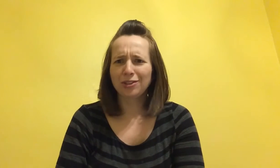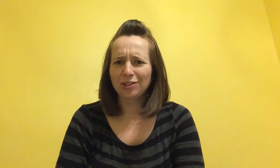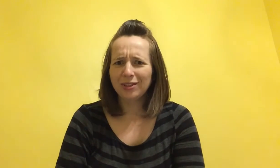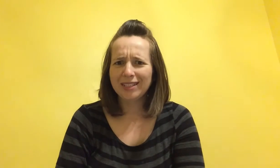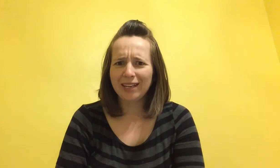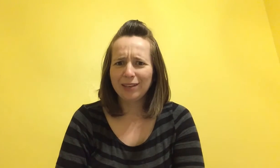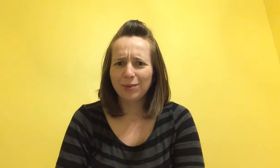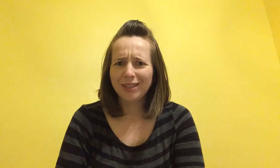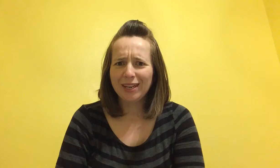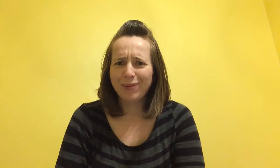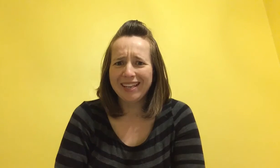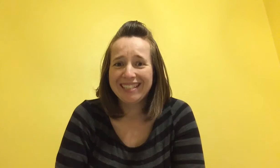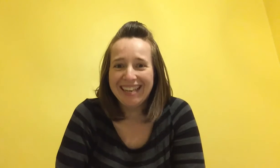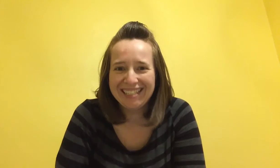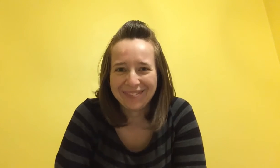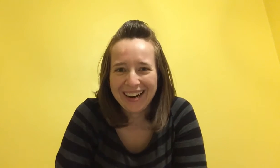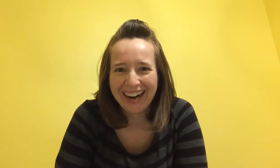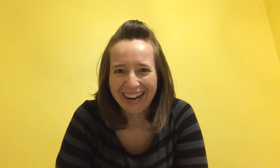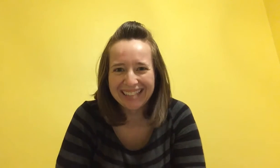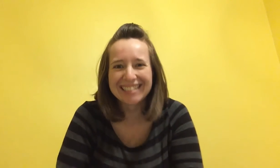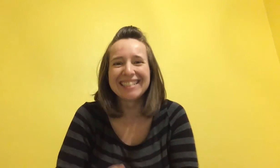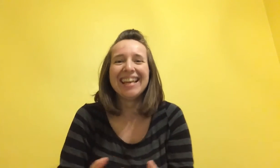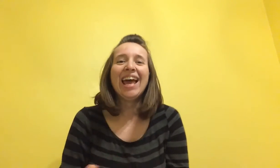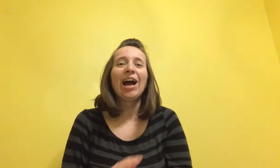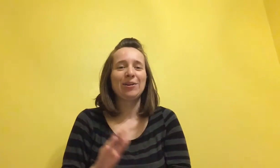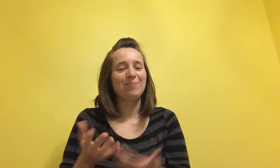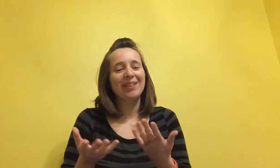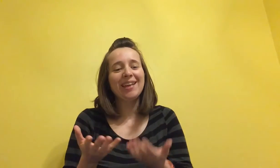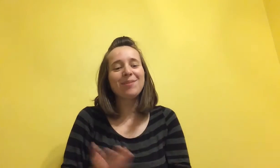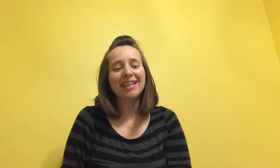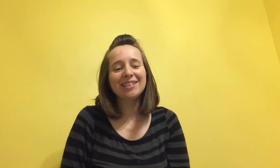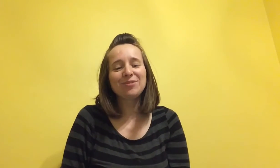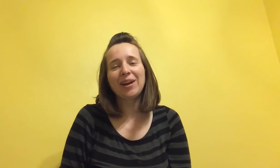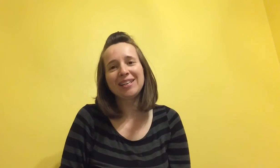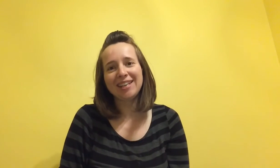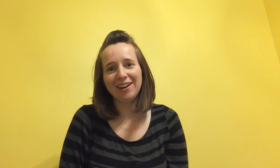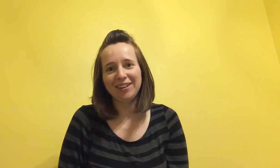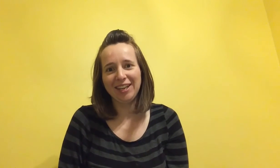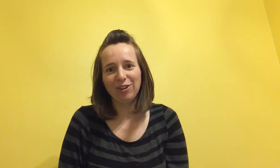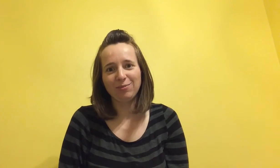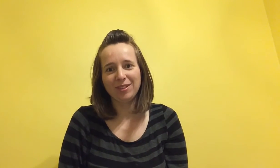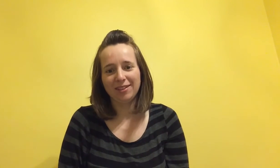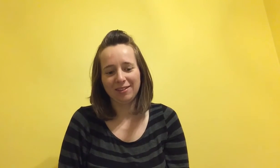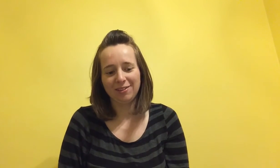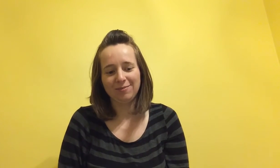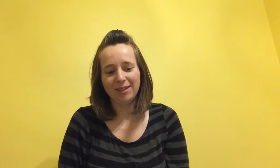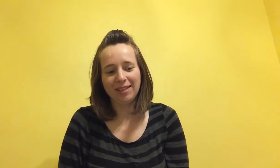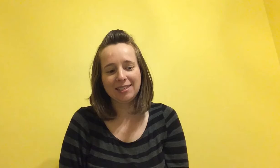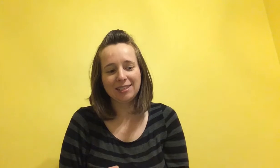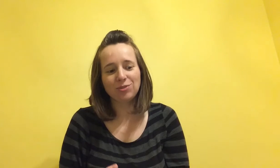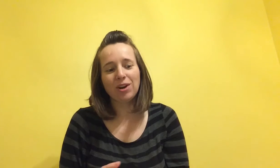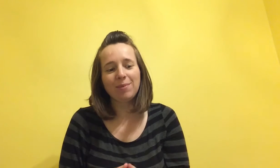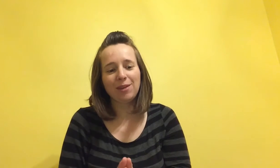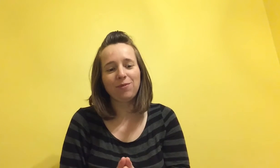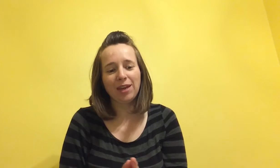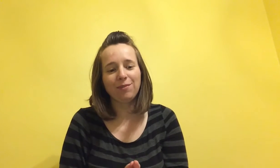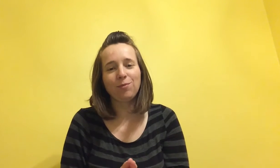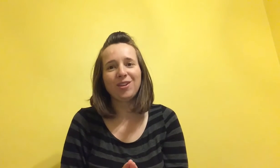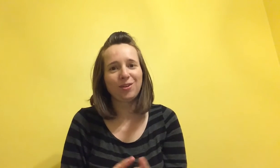sure exactly what guinea pigs eat, to be honest. But that's a way to kind of like help the at least describing if you have one that